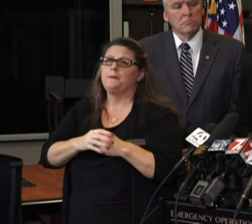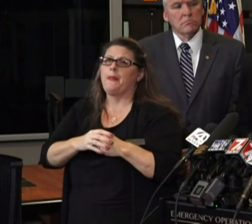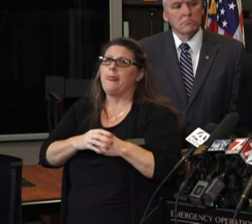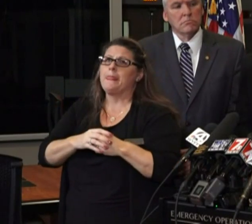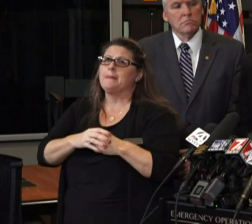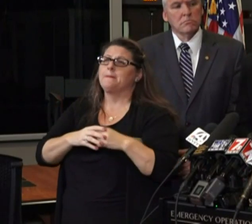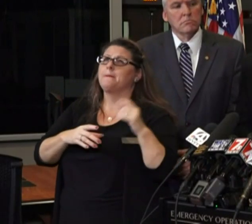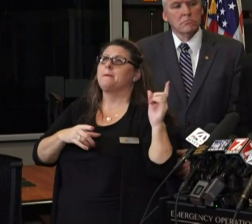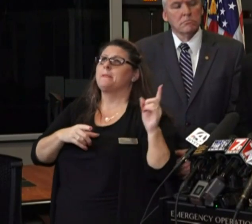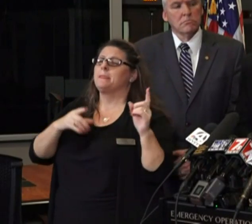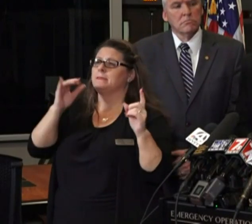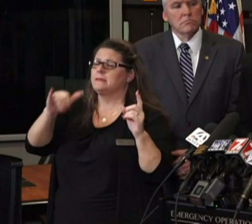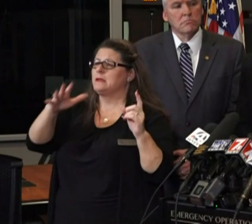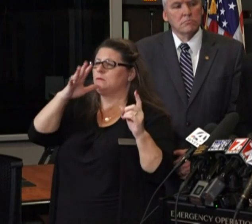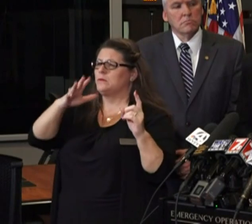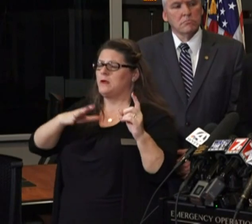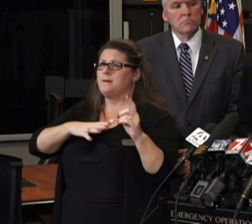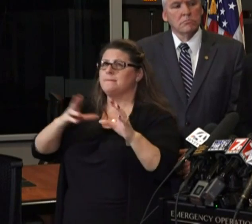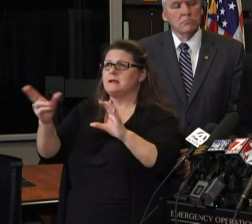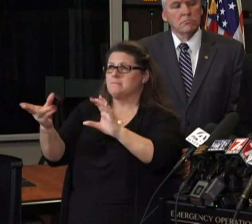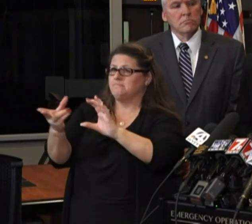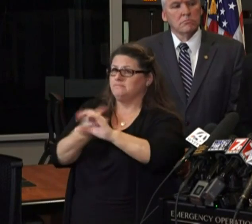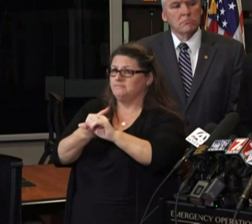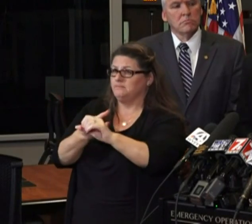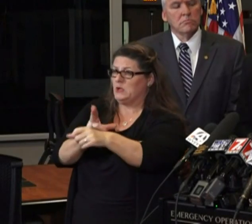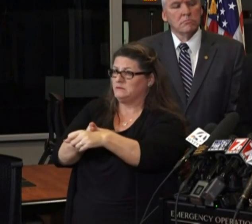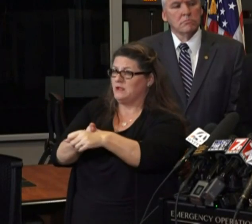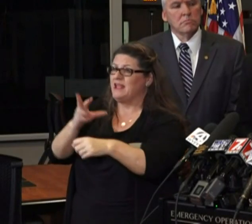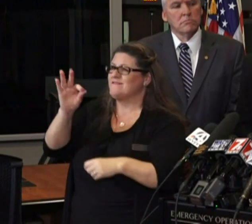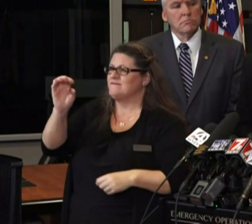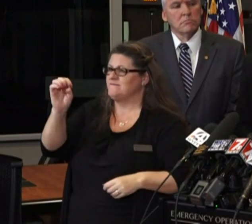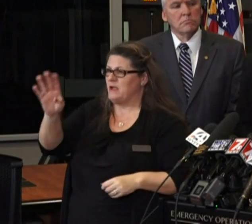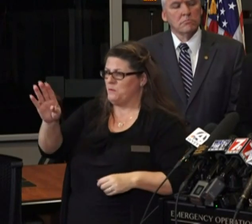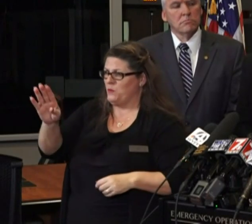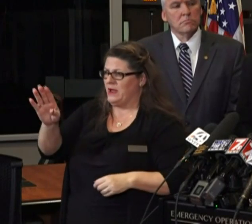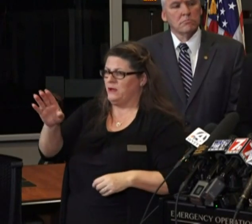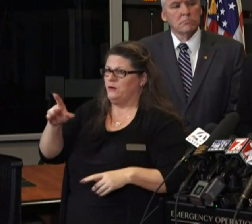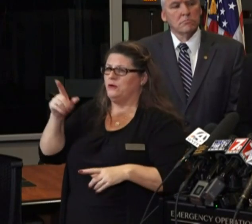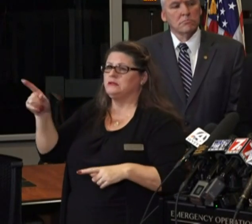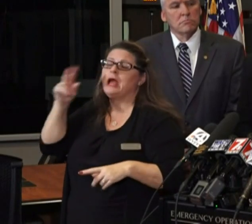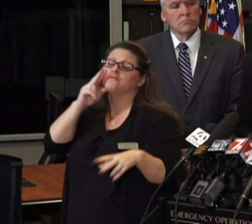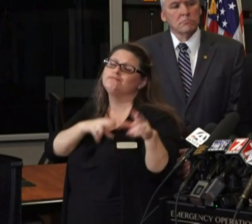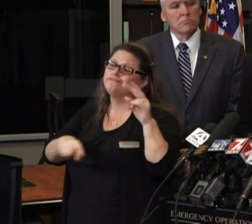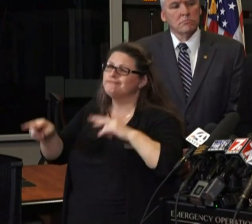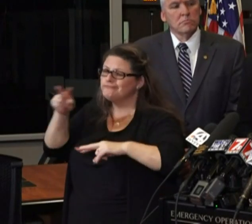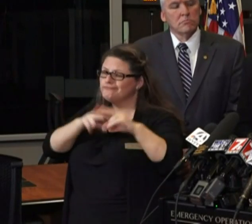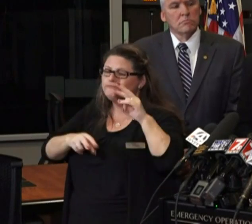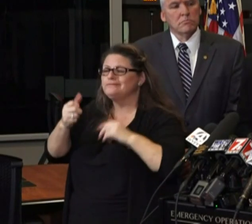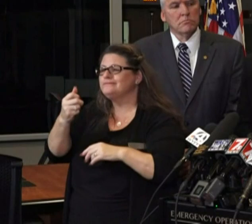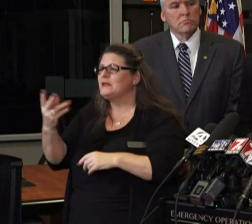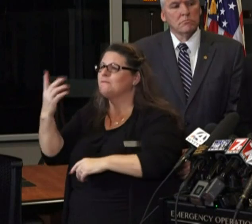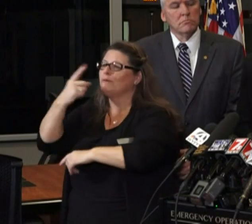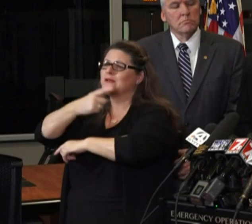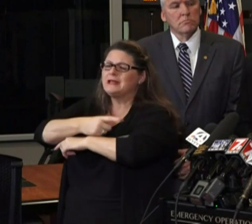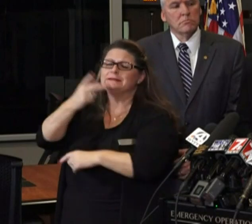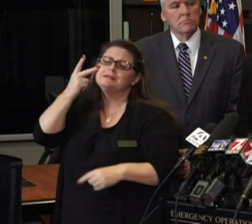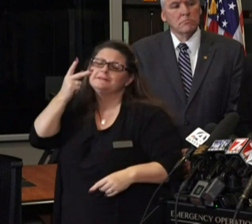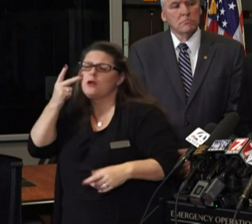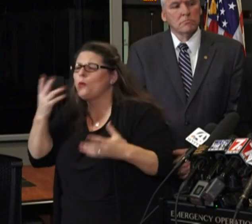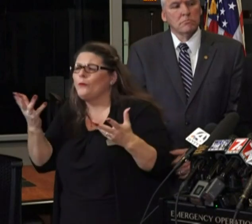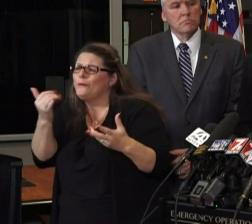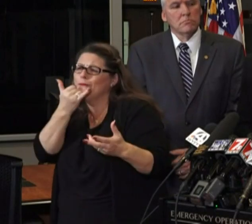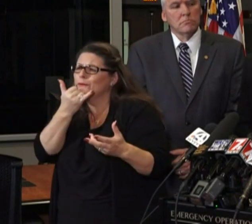she was admitted in February, and she was being evaluated over the course of several days for other